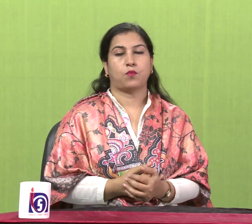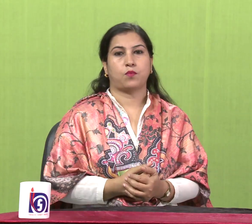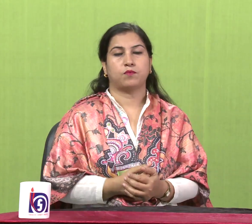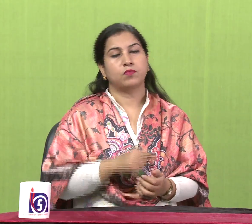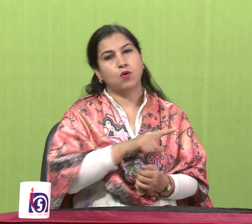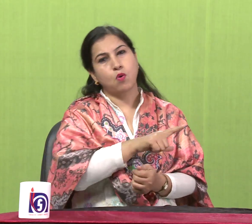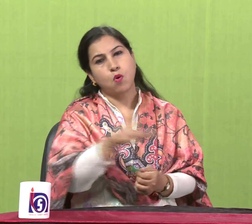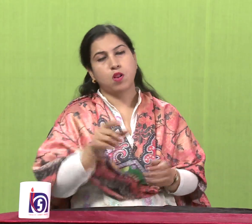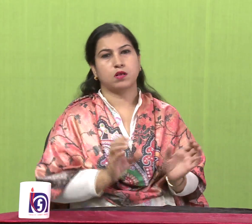of the needs of